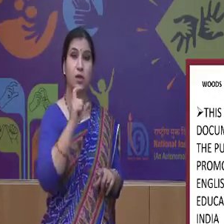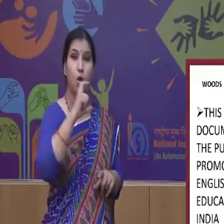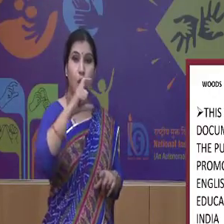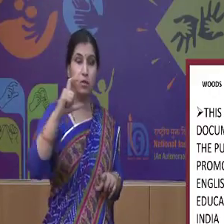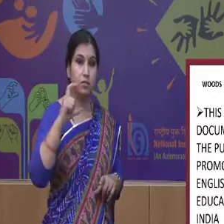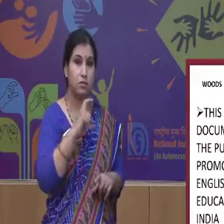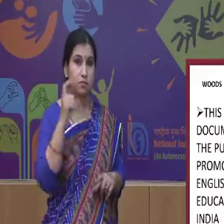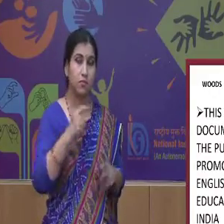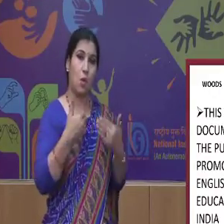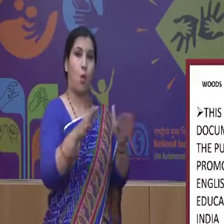opened.